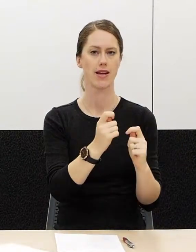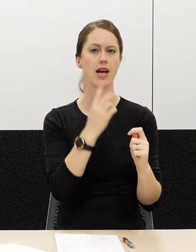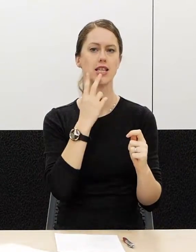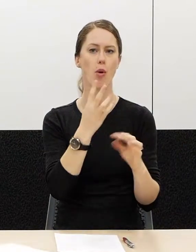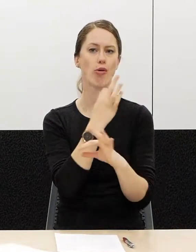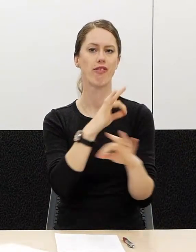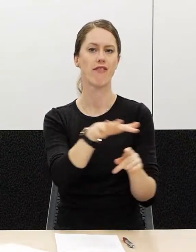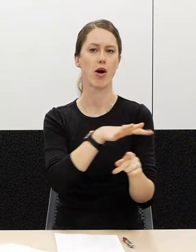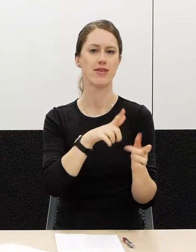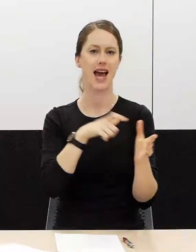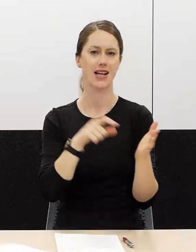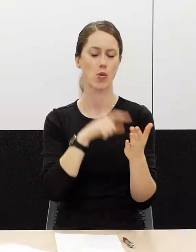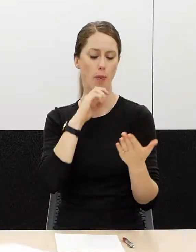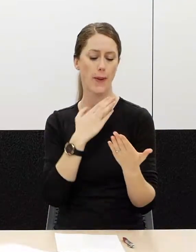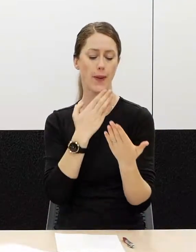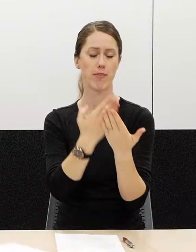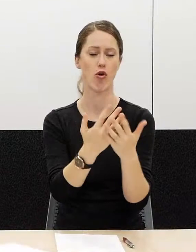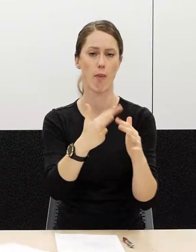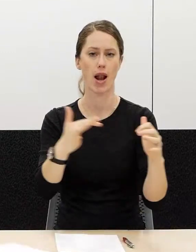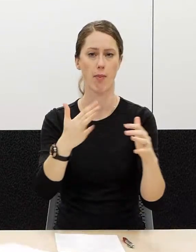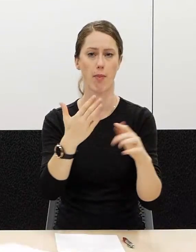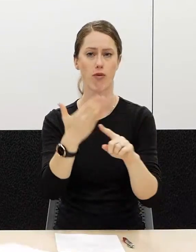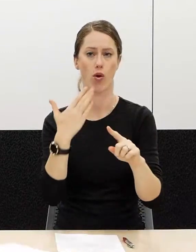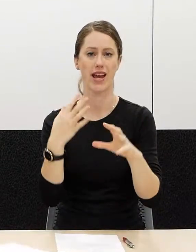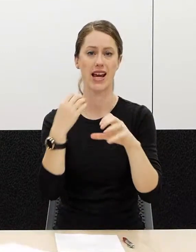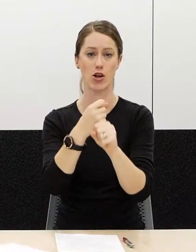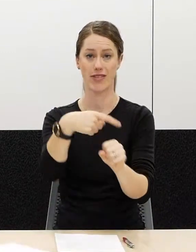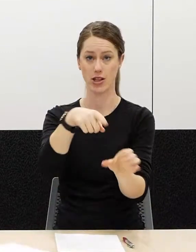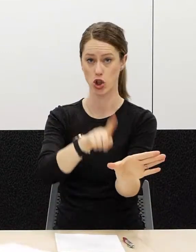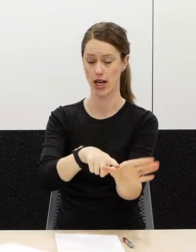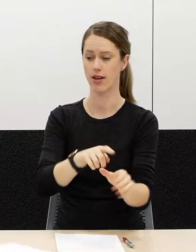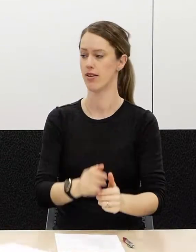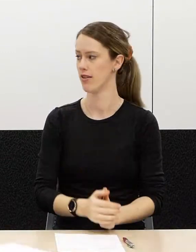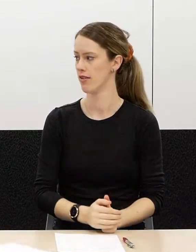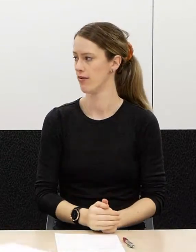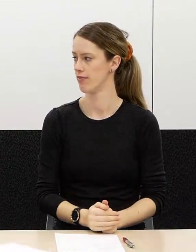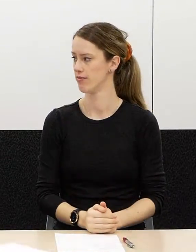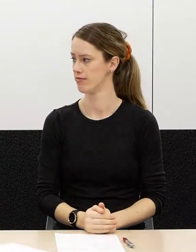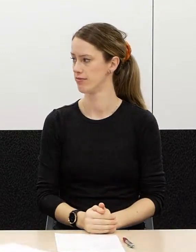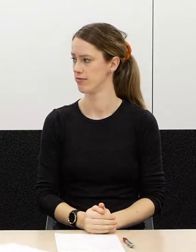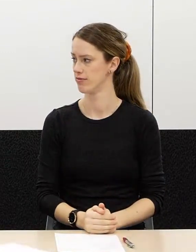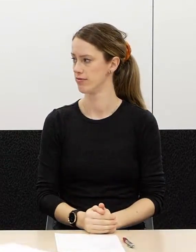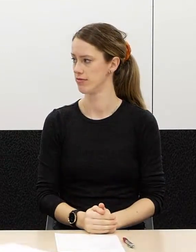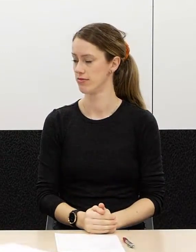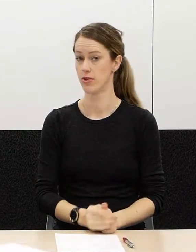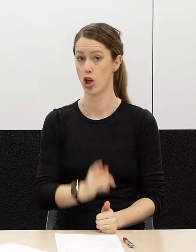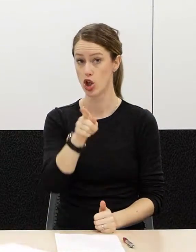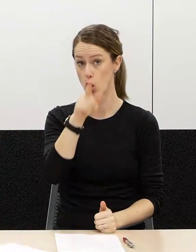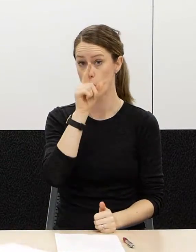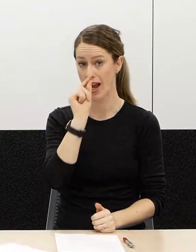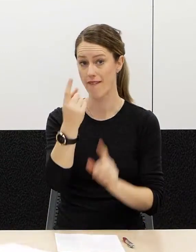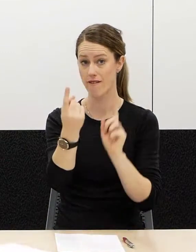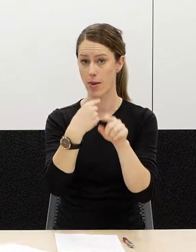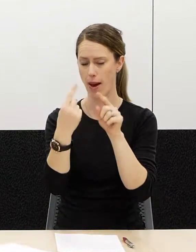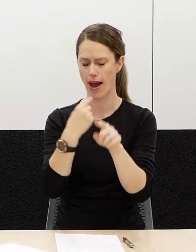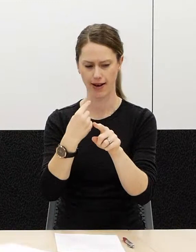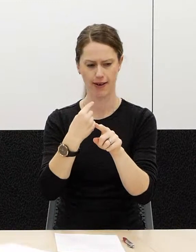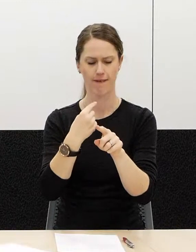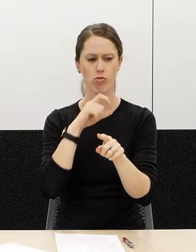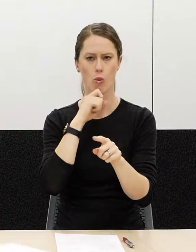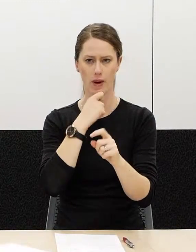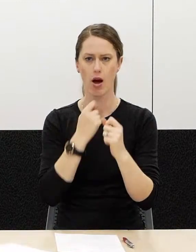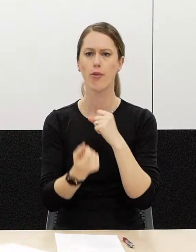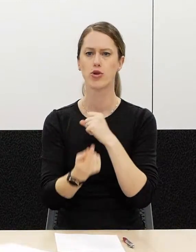is expected to come before Parliament by the end of the year. And you can feed back. There will be